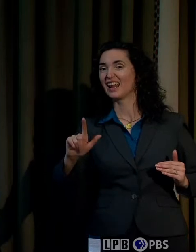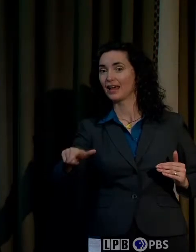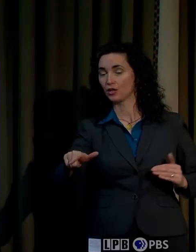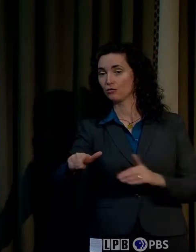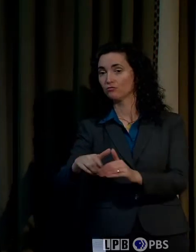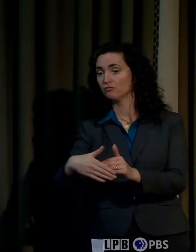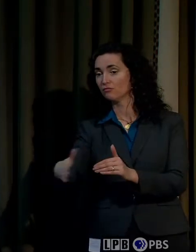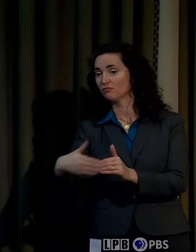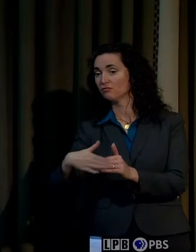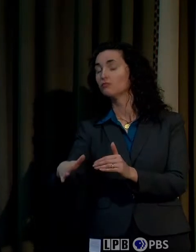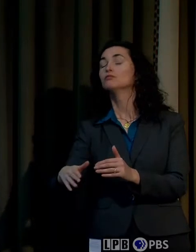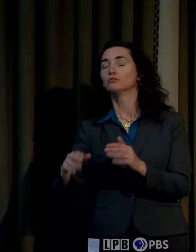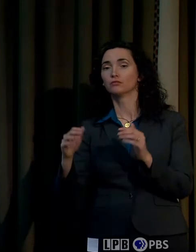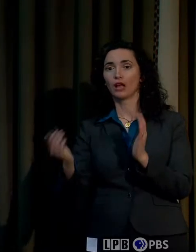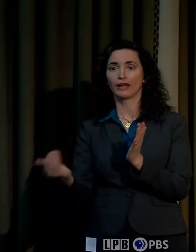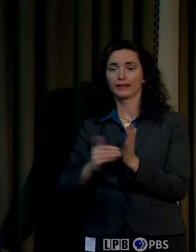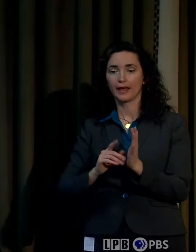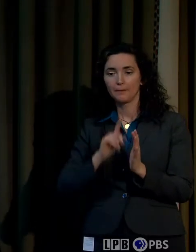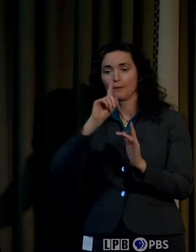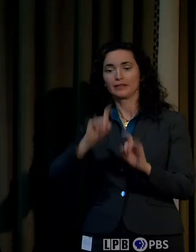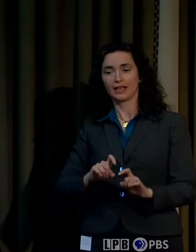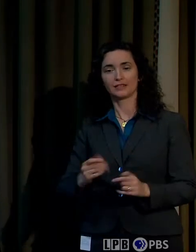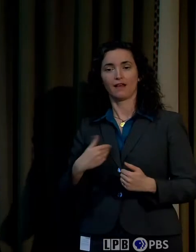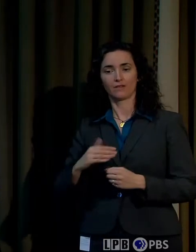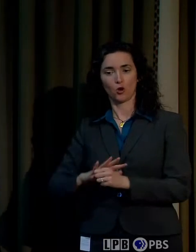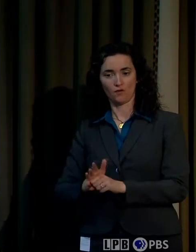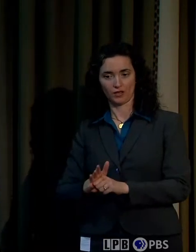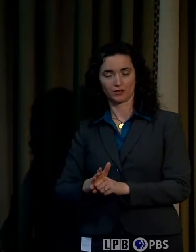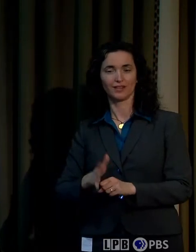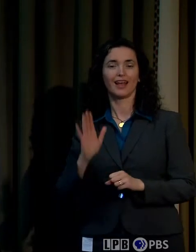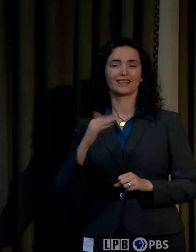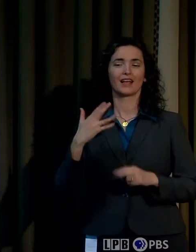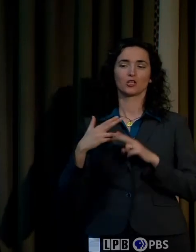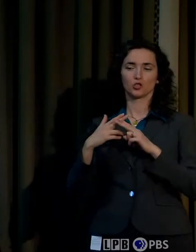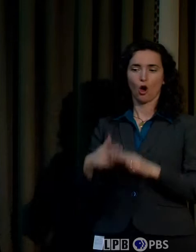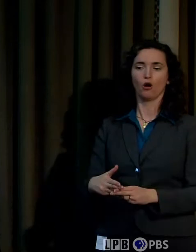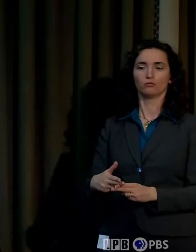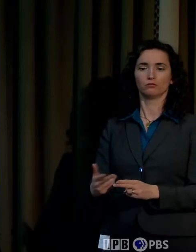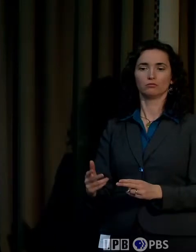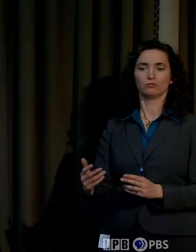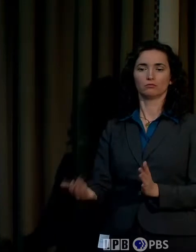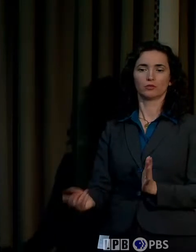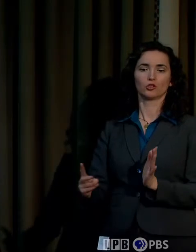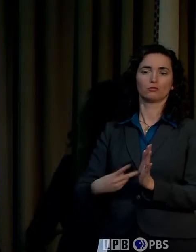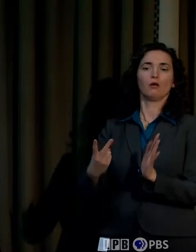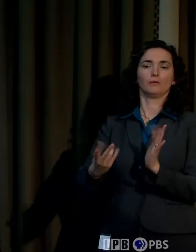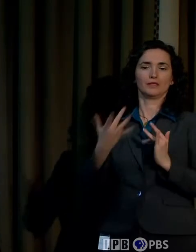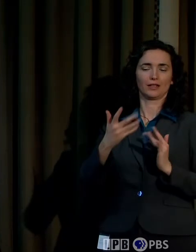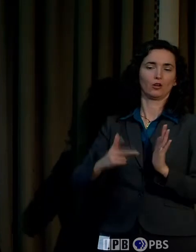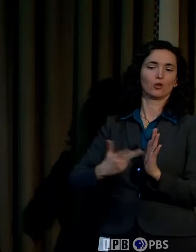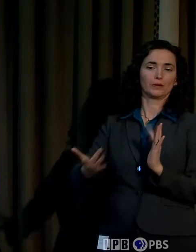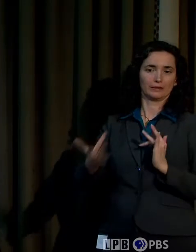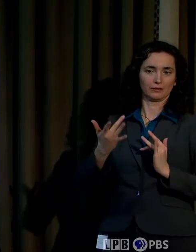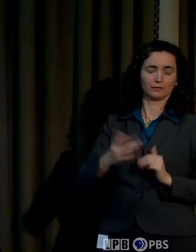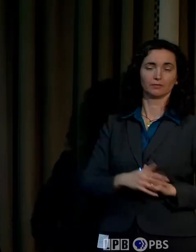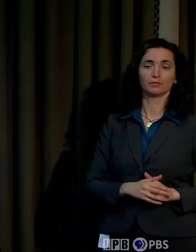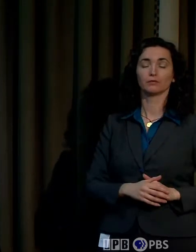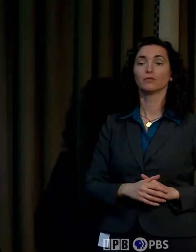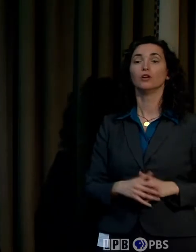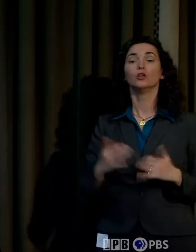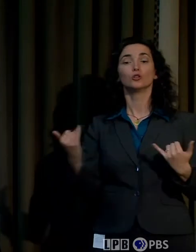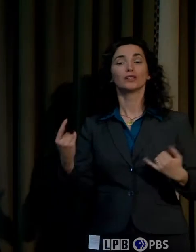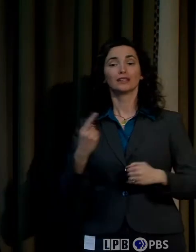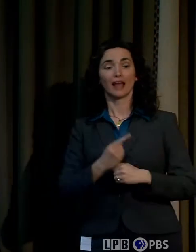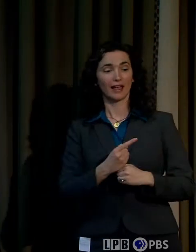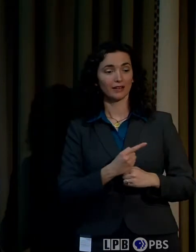that test. That meets our definition as a reinfection. Of the new cases that we announced today, about 1,500 of